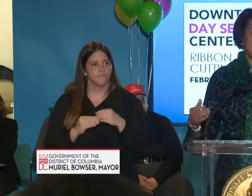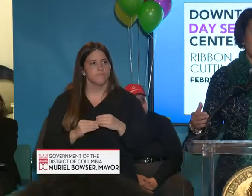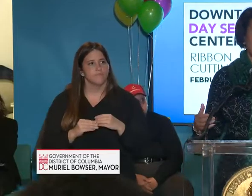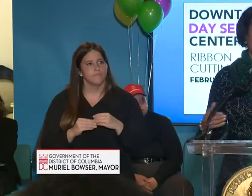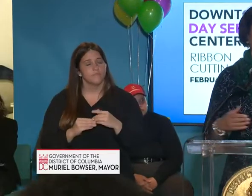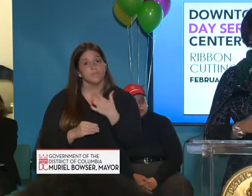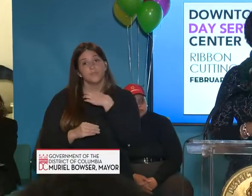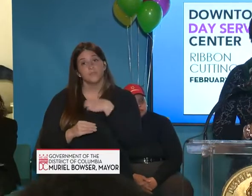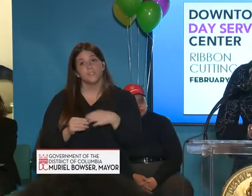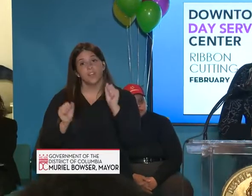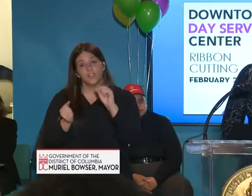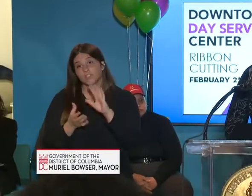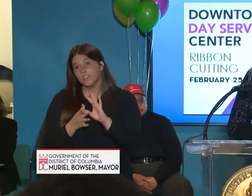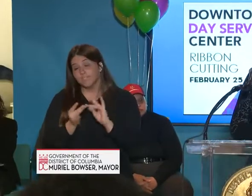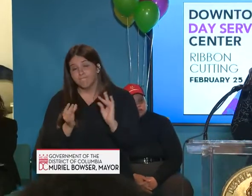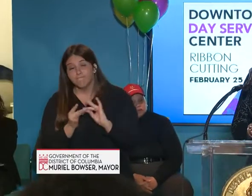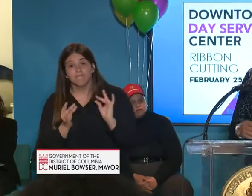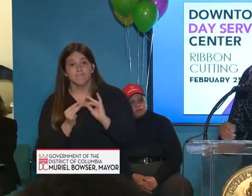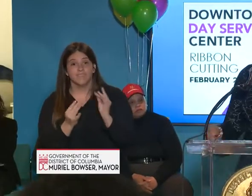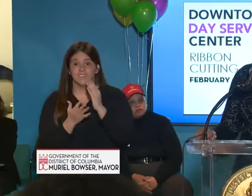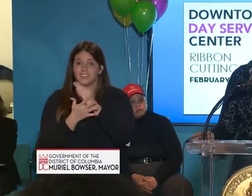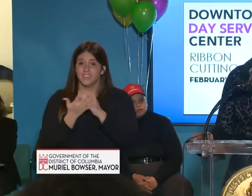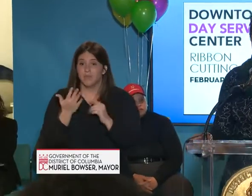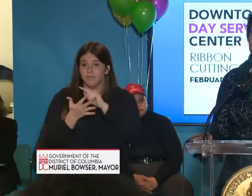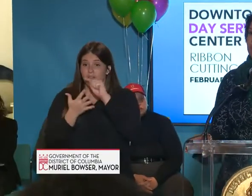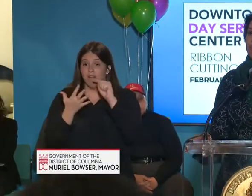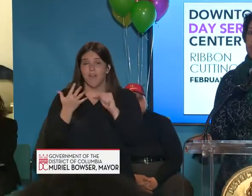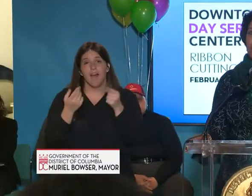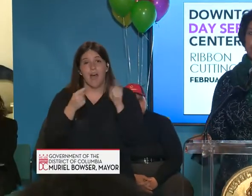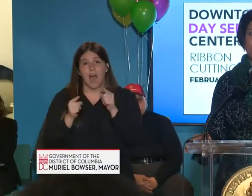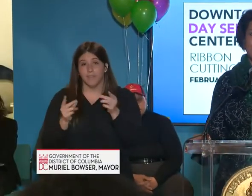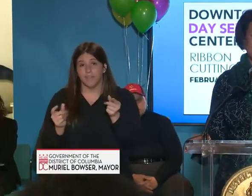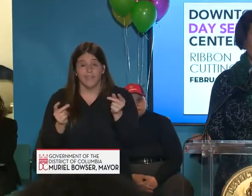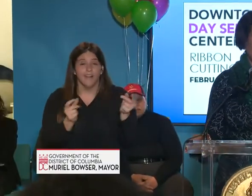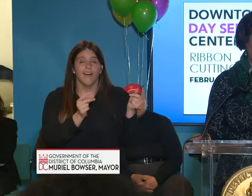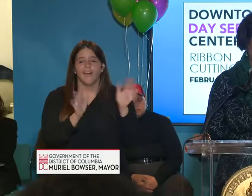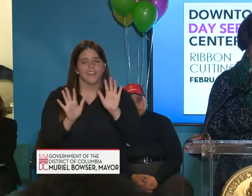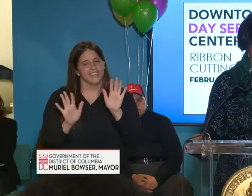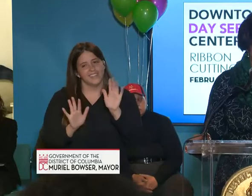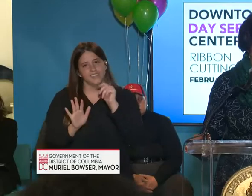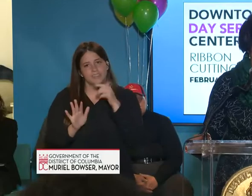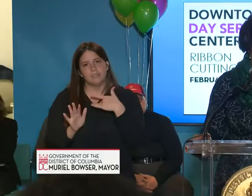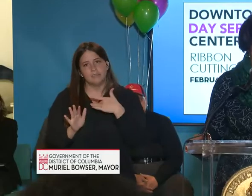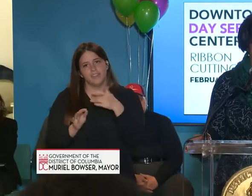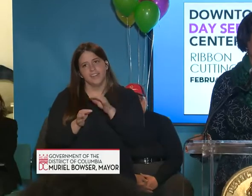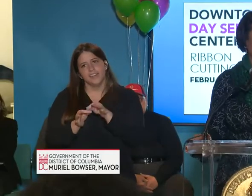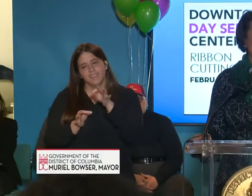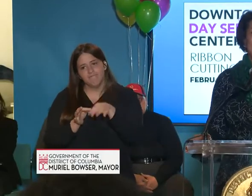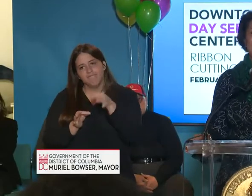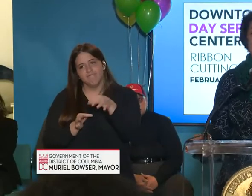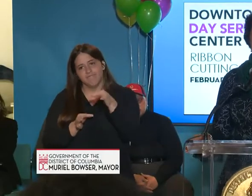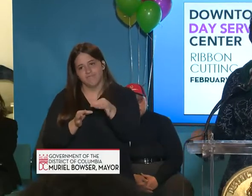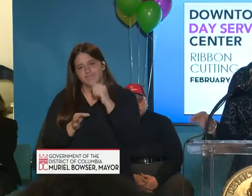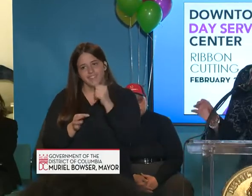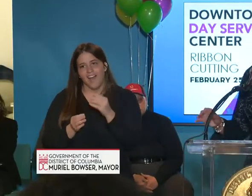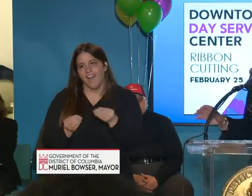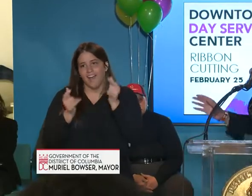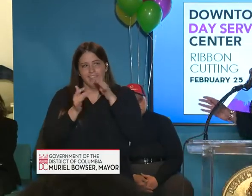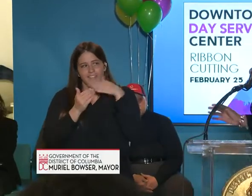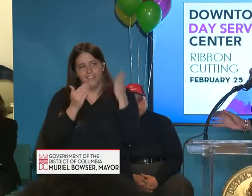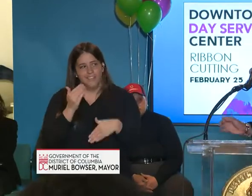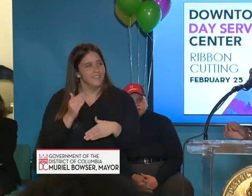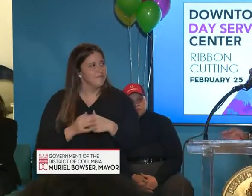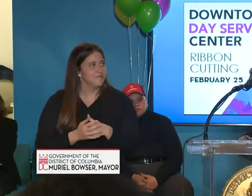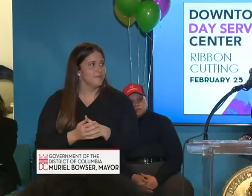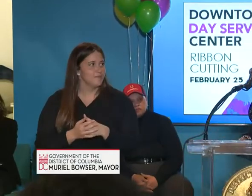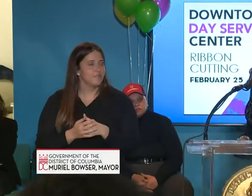And I wish I could say that some of these things happen quickly, but we know they don't always happen quickly because